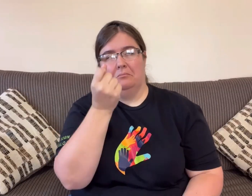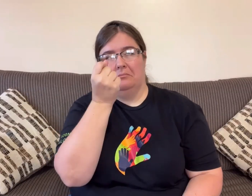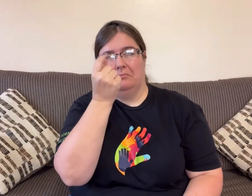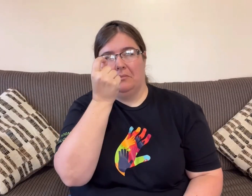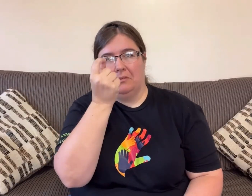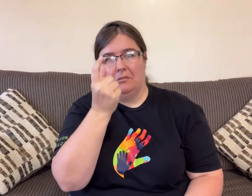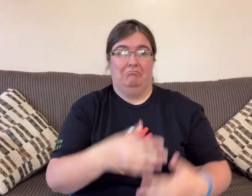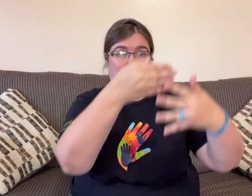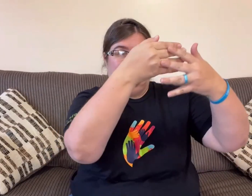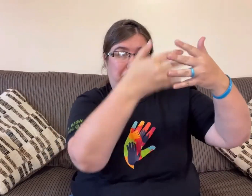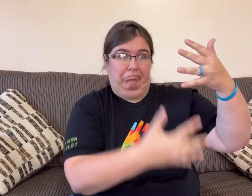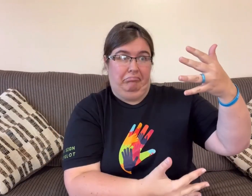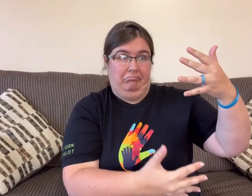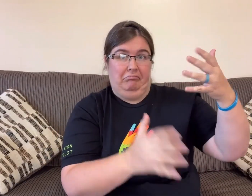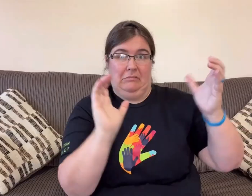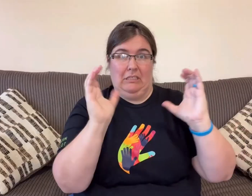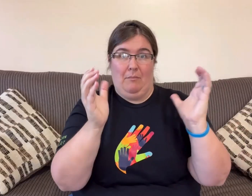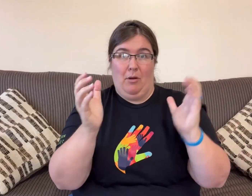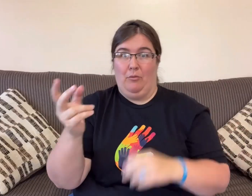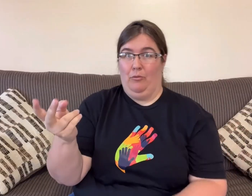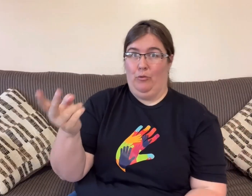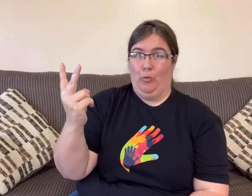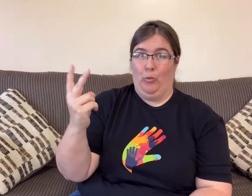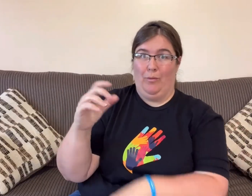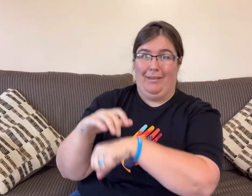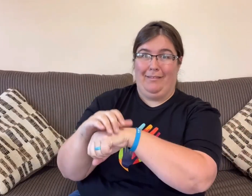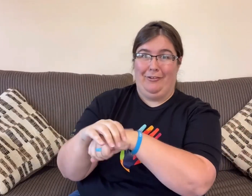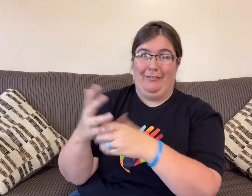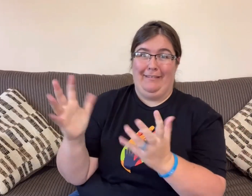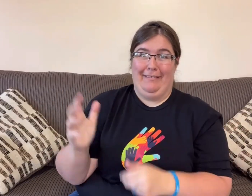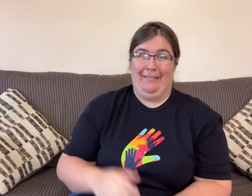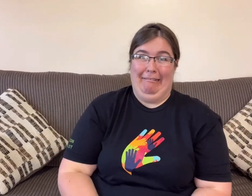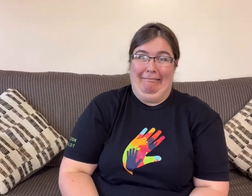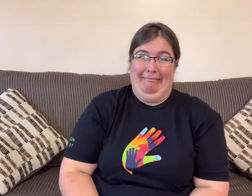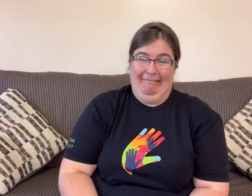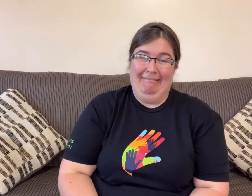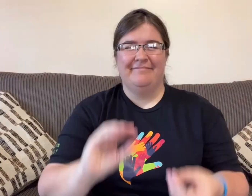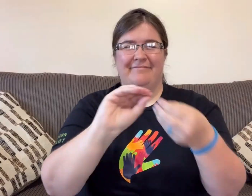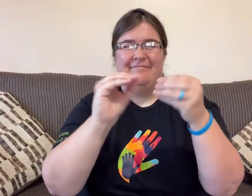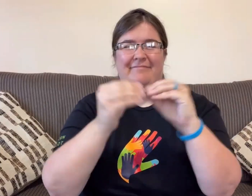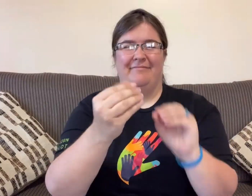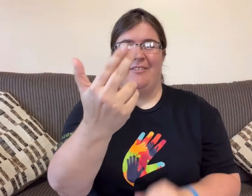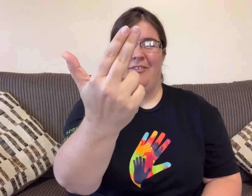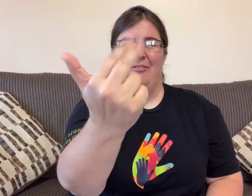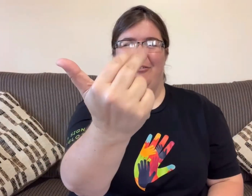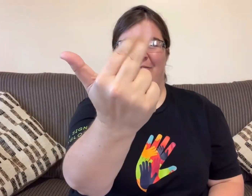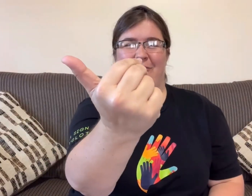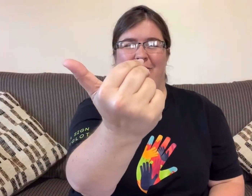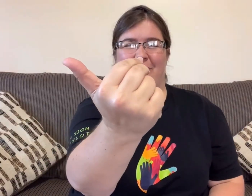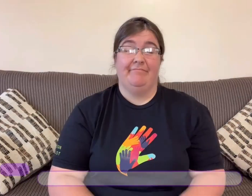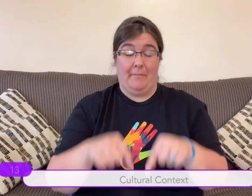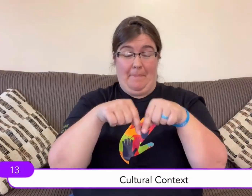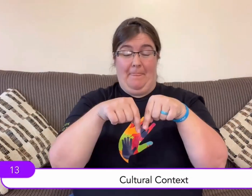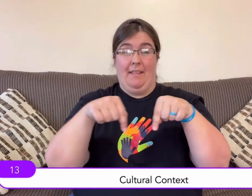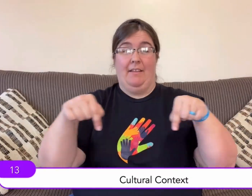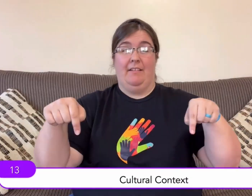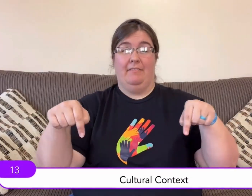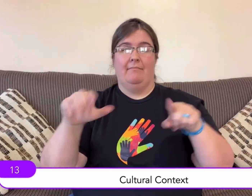sense when you see that there's a ton compared to only 2 in English. Number 13, cultural